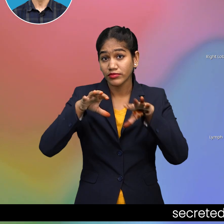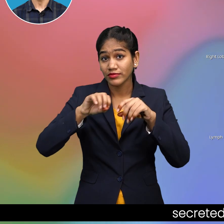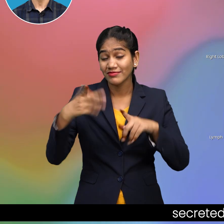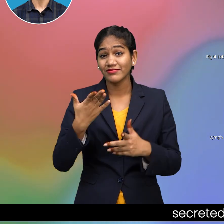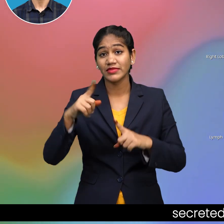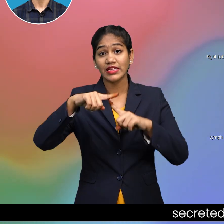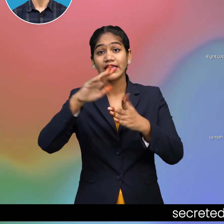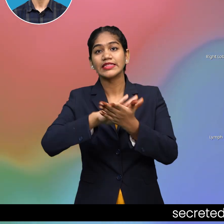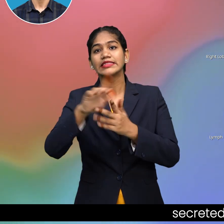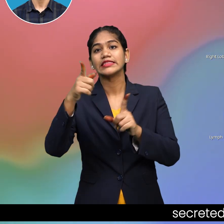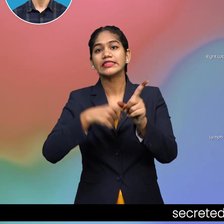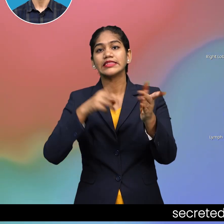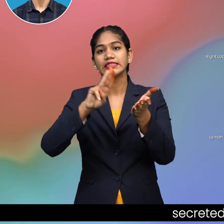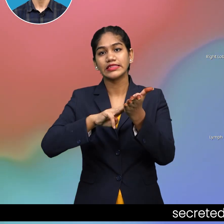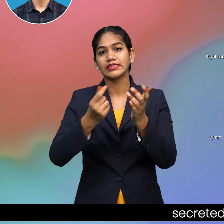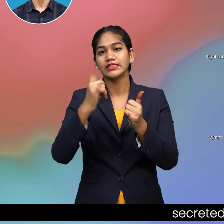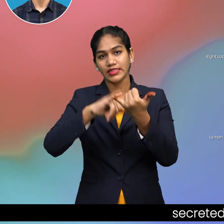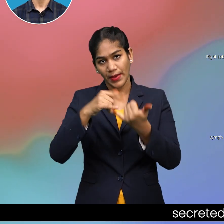secreted by thymus.